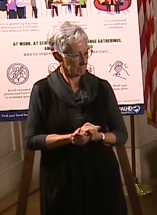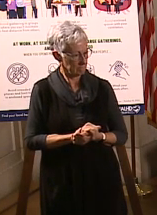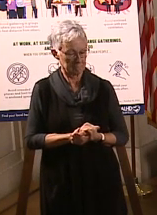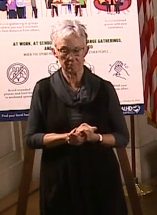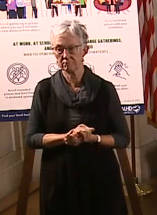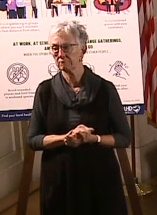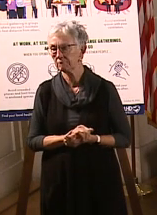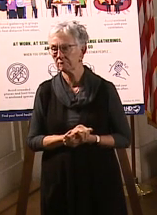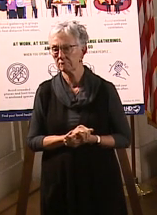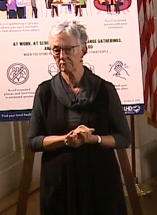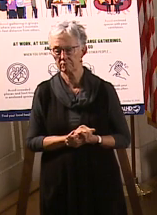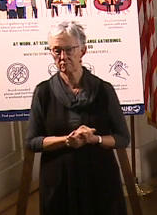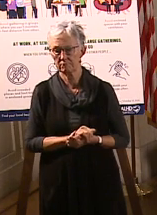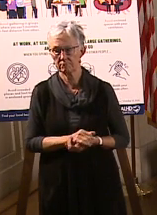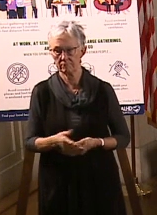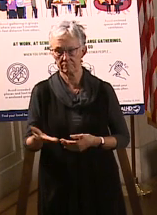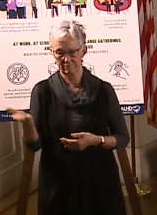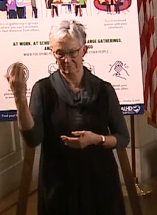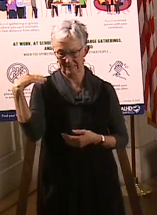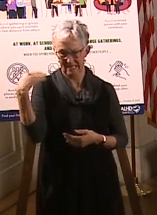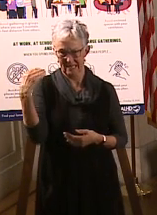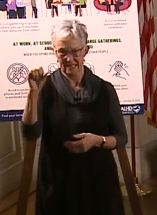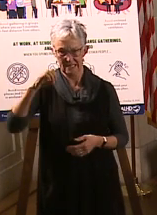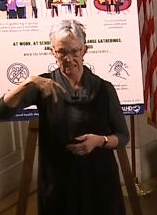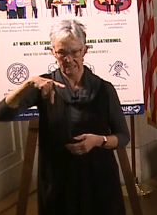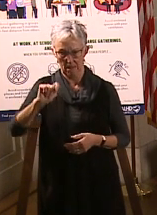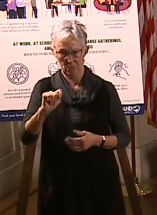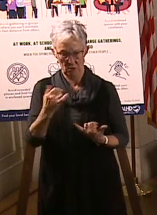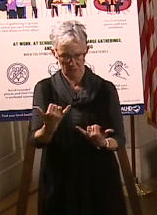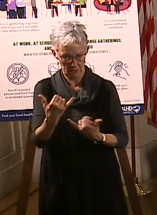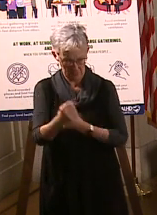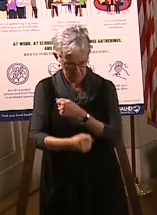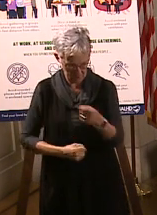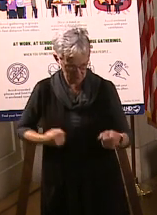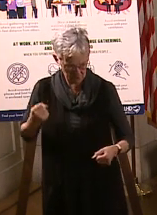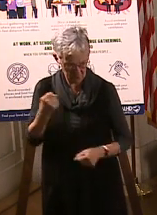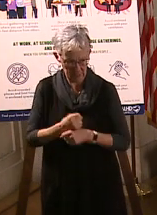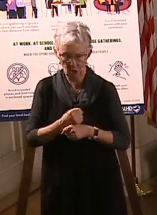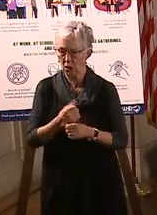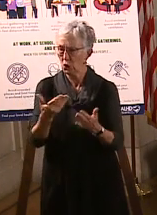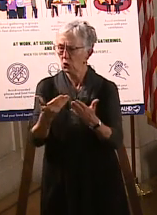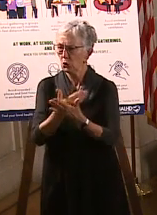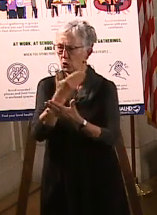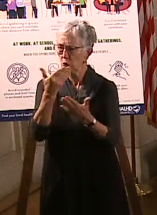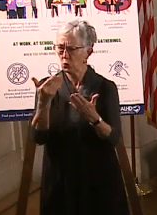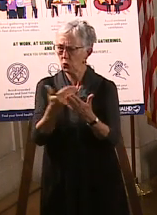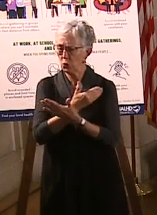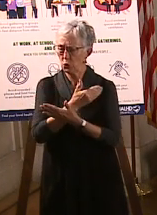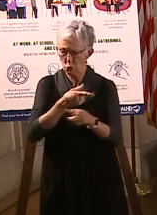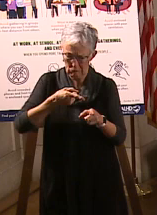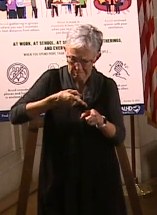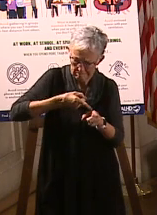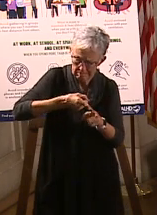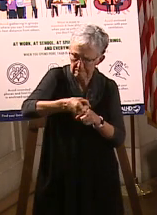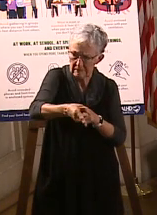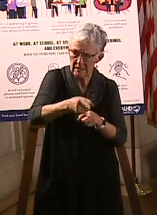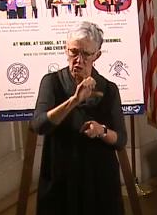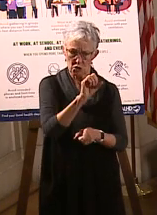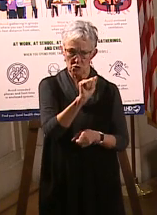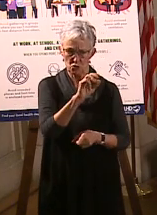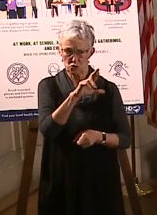So back in September of this year, a new strain of the